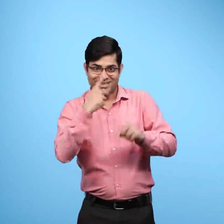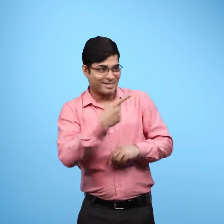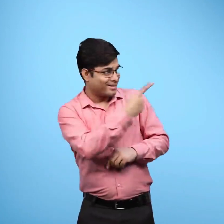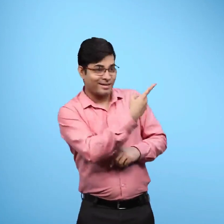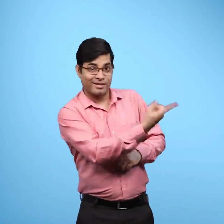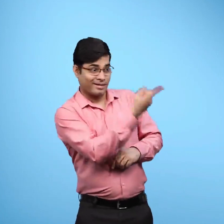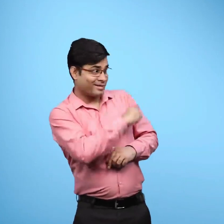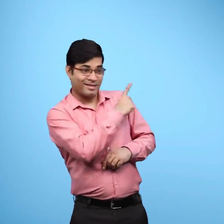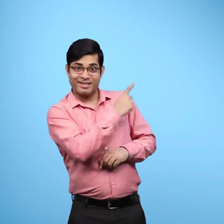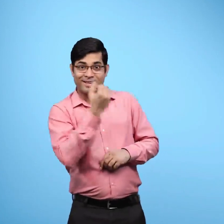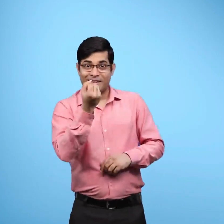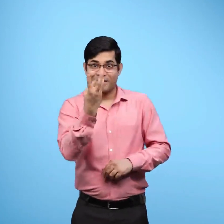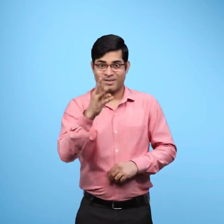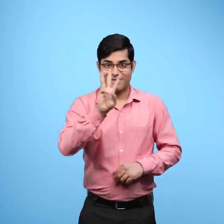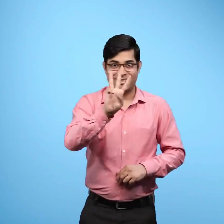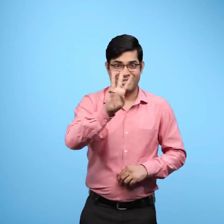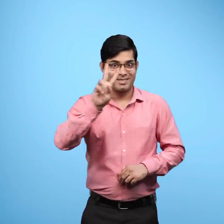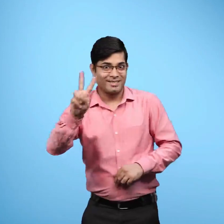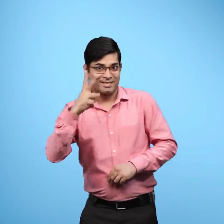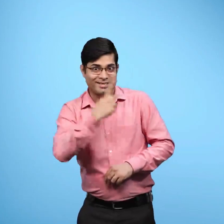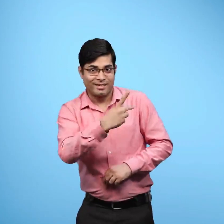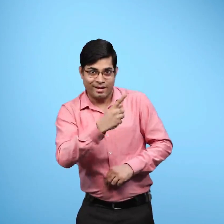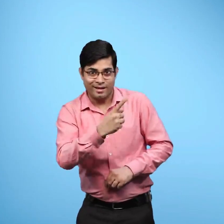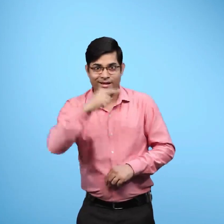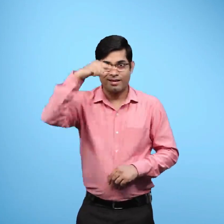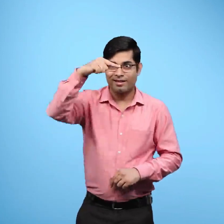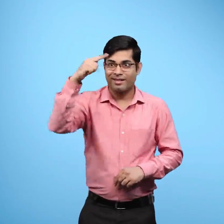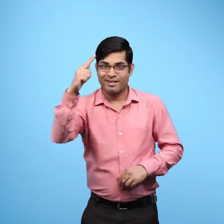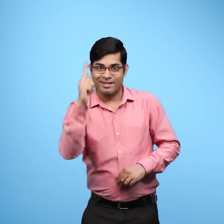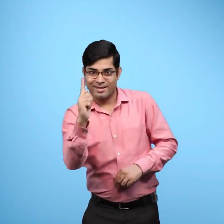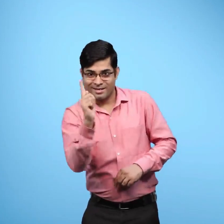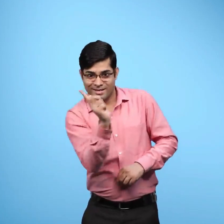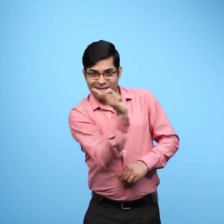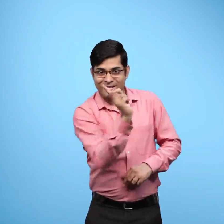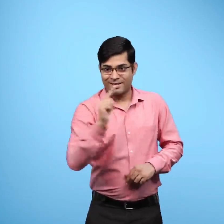Left side of this question 32 is written with matchsticks.